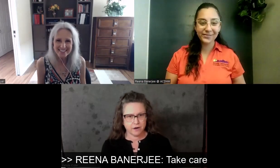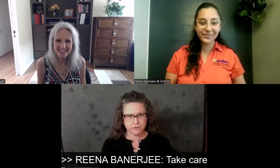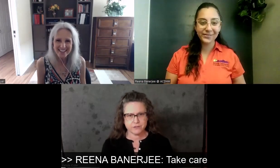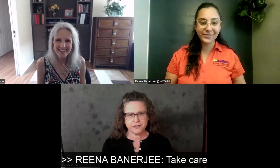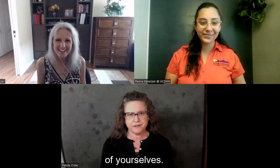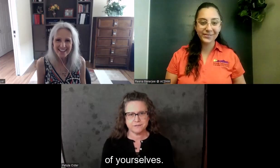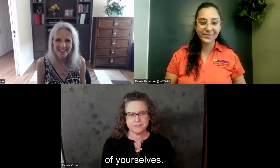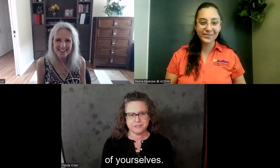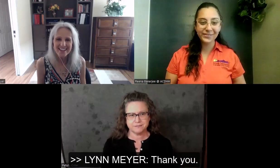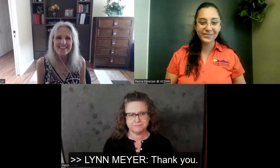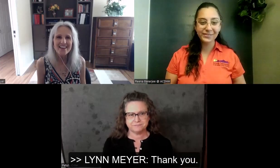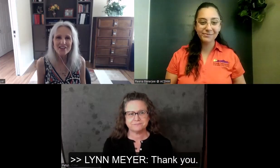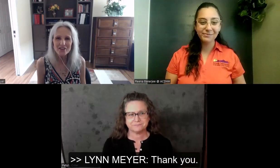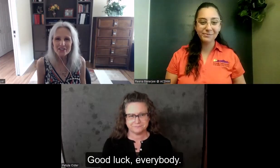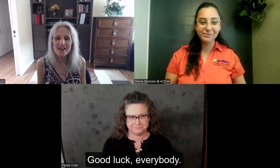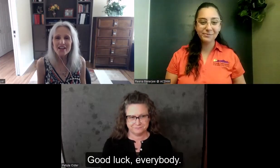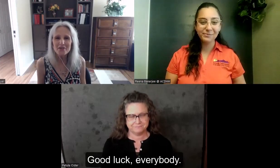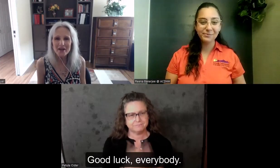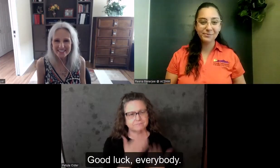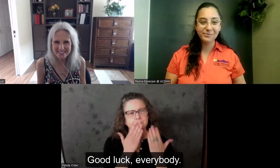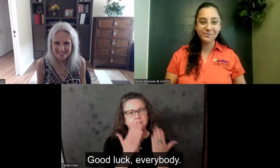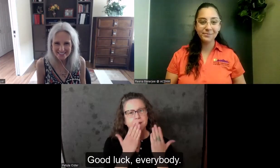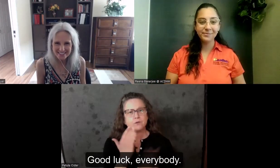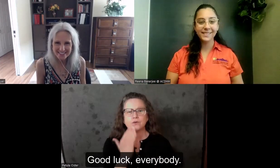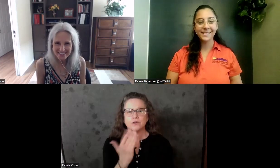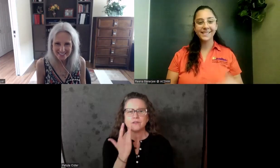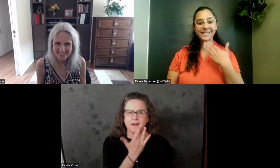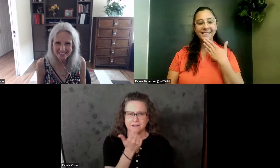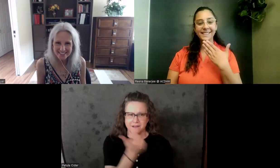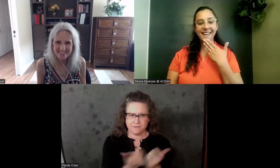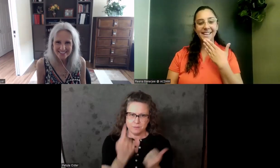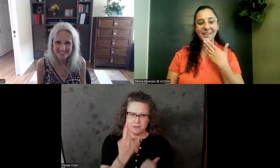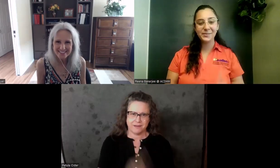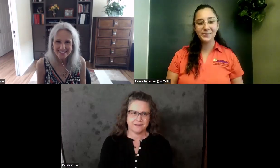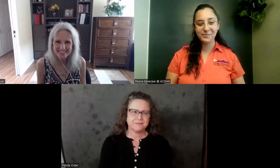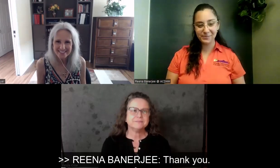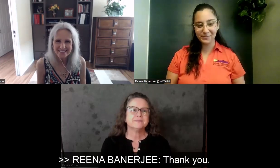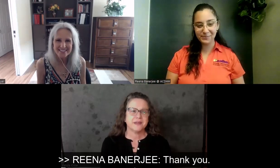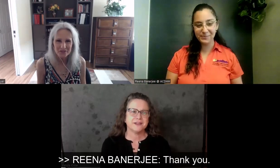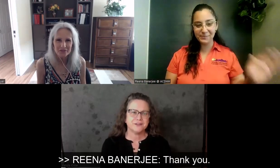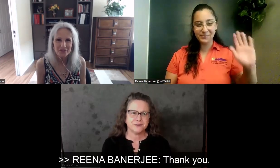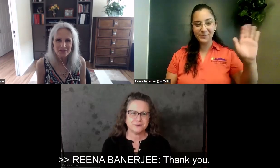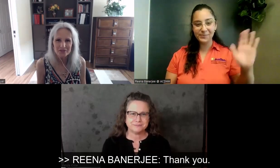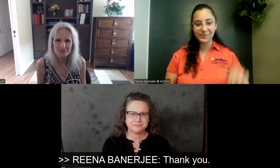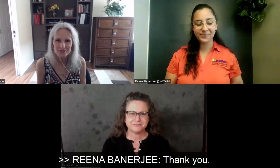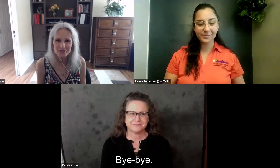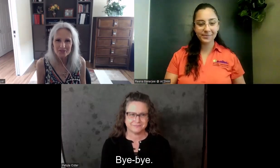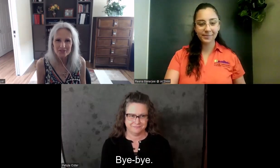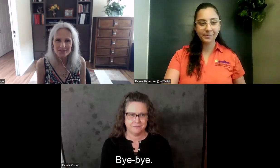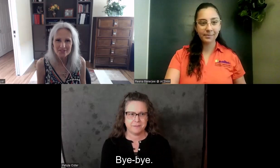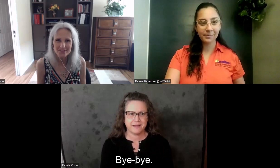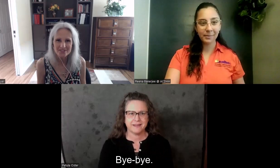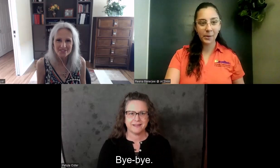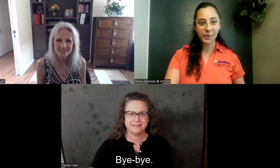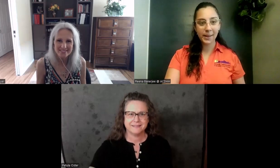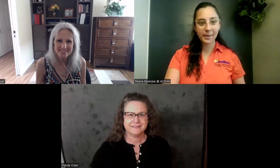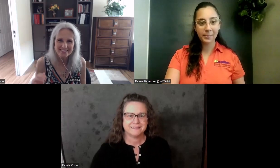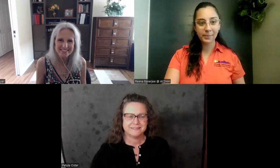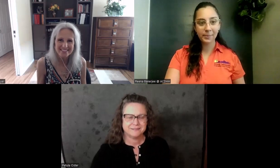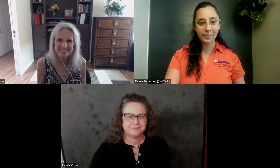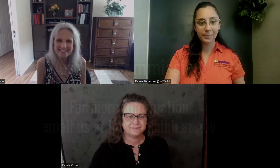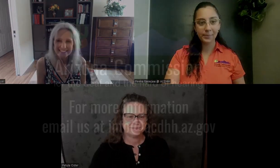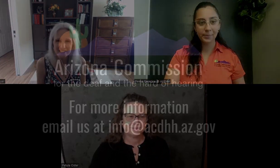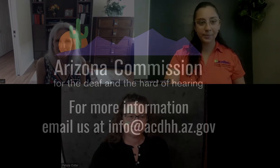Take care of yourselves. Thank you. Good luck, everybody. Thank you. Bye-bye.